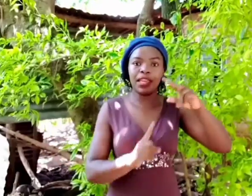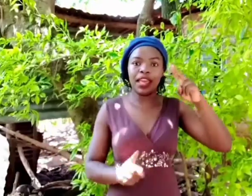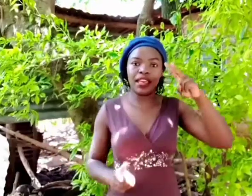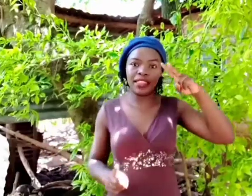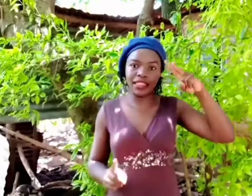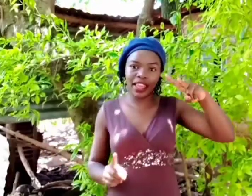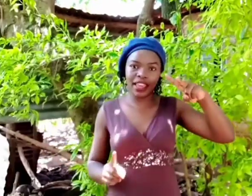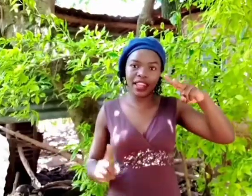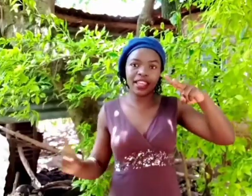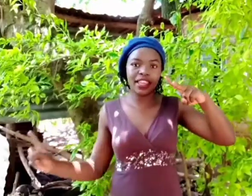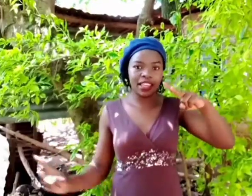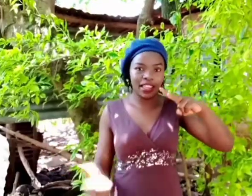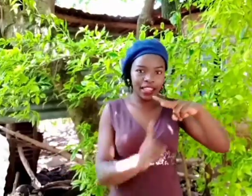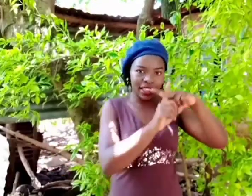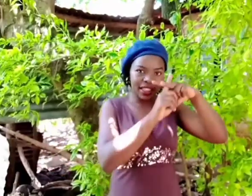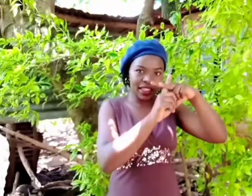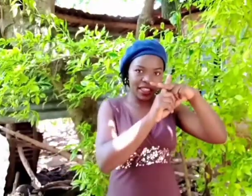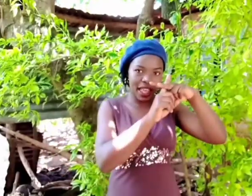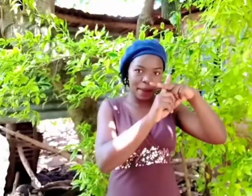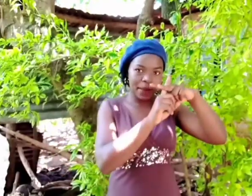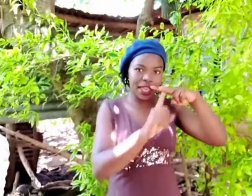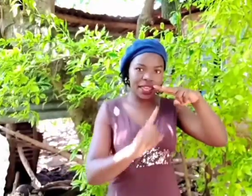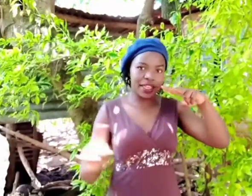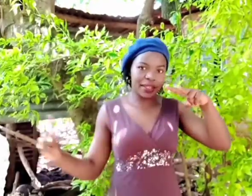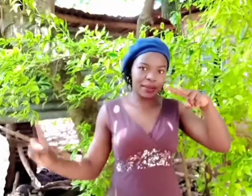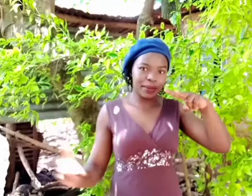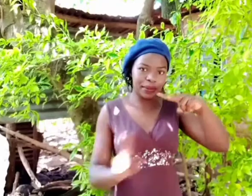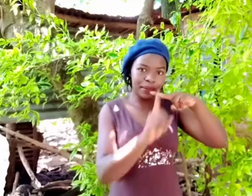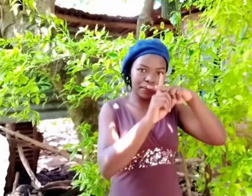appear, then appear.